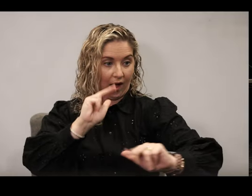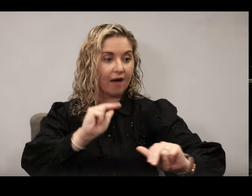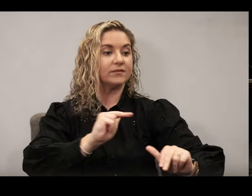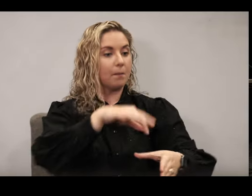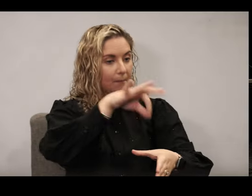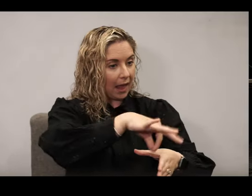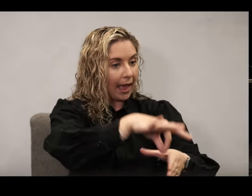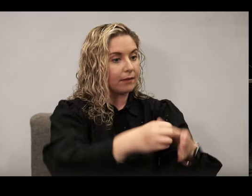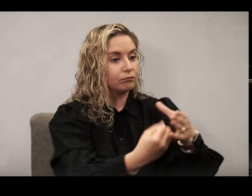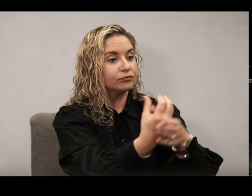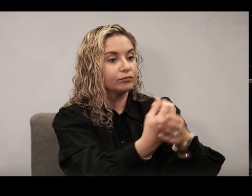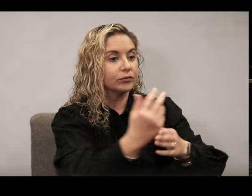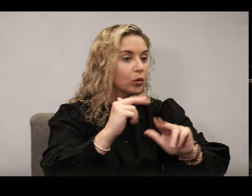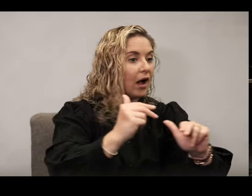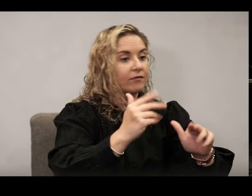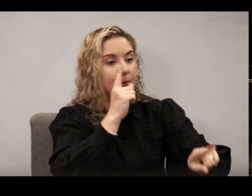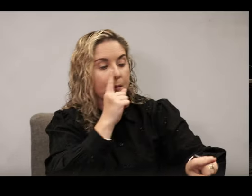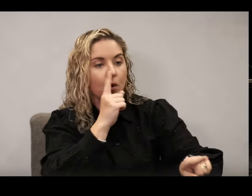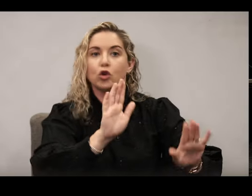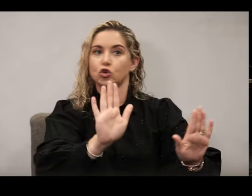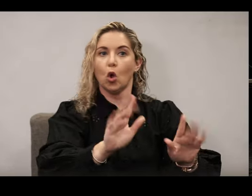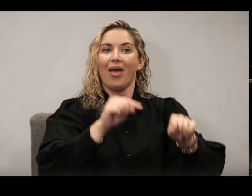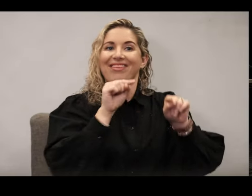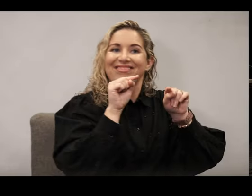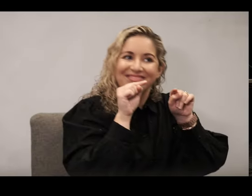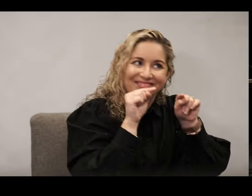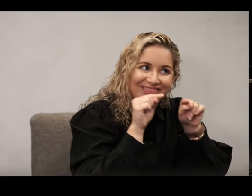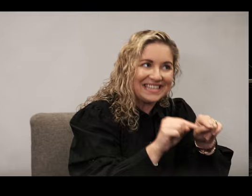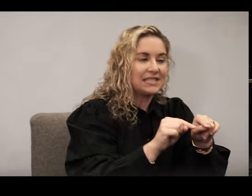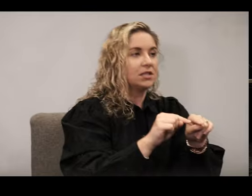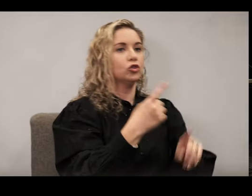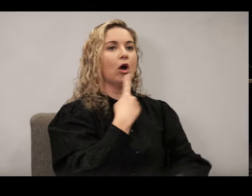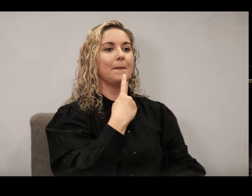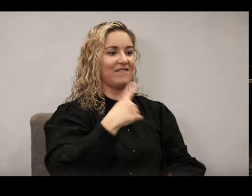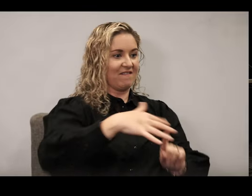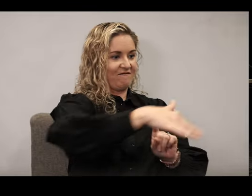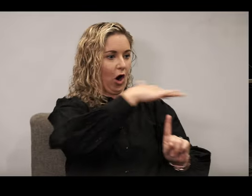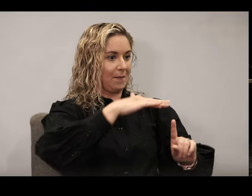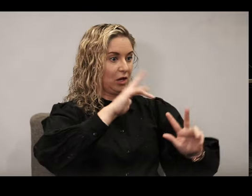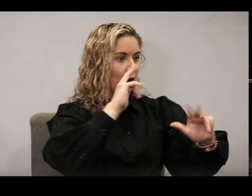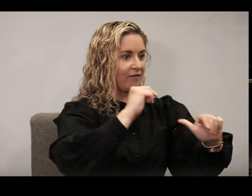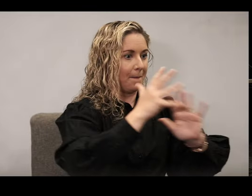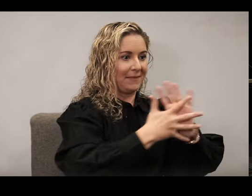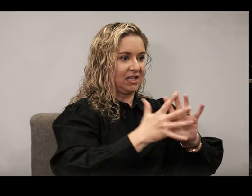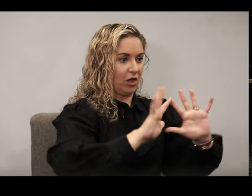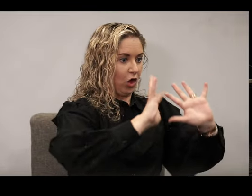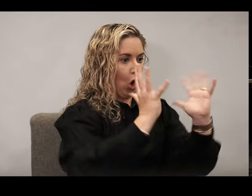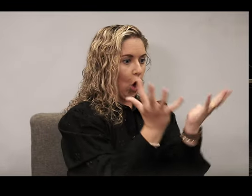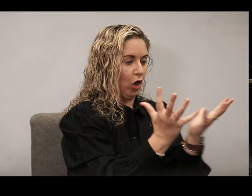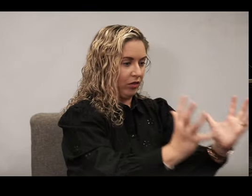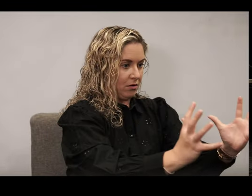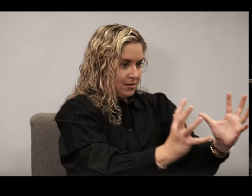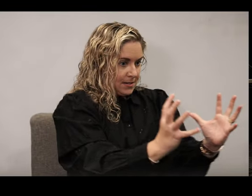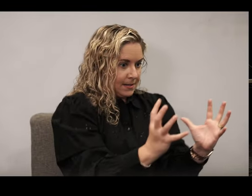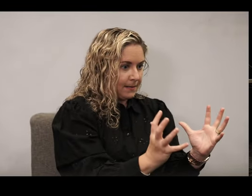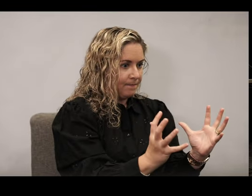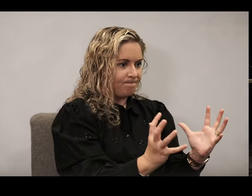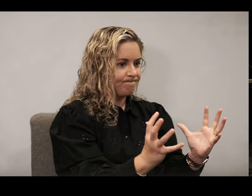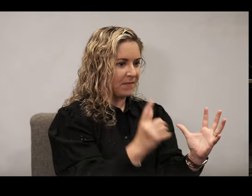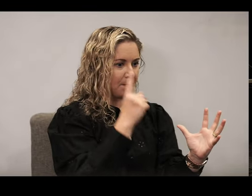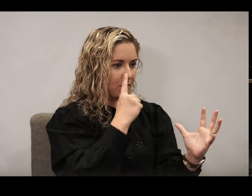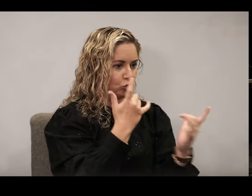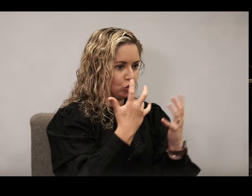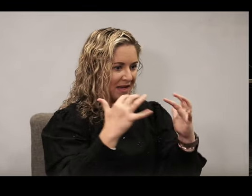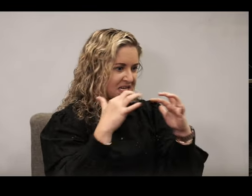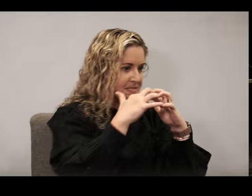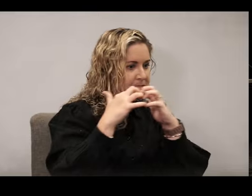human society may flourish. No, this form of environmentalism is about getting the environment to win even if large swathes of humanity